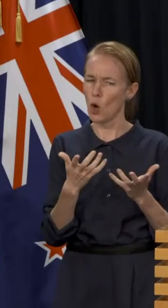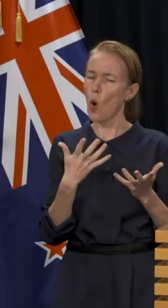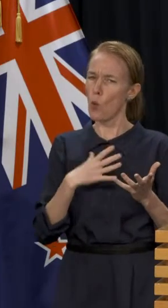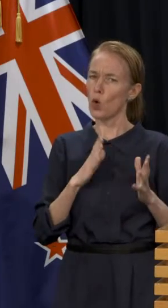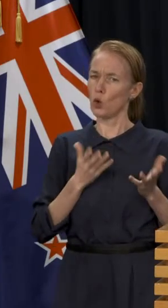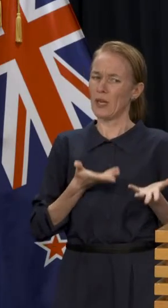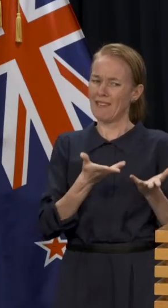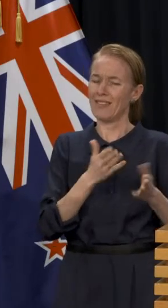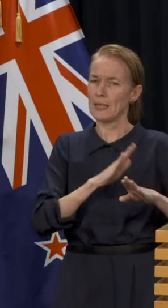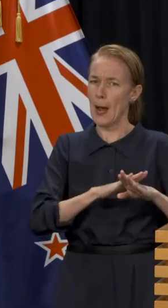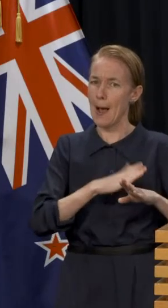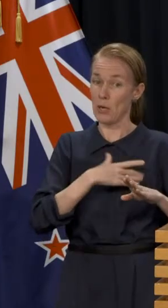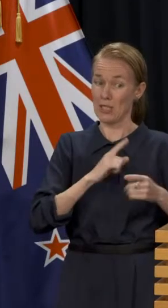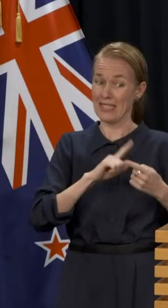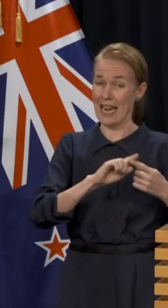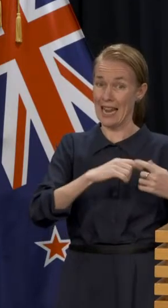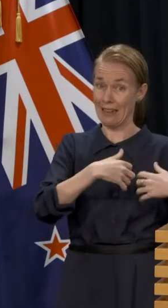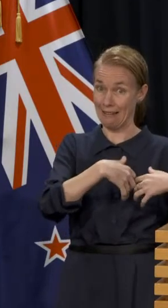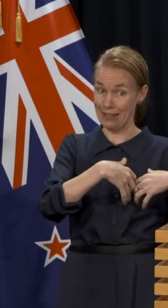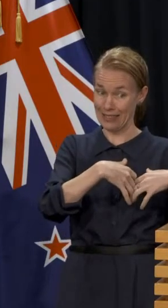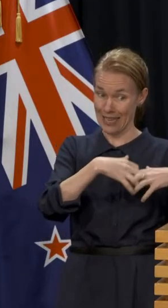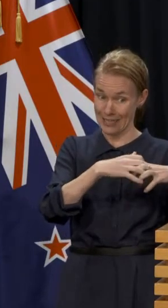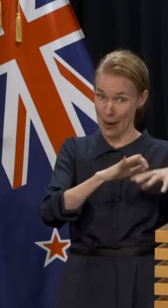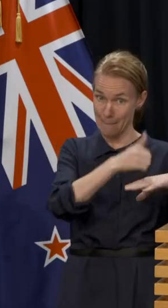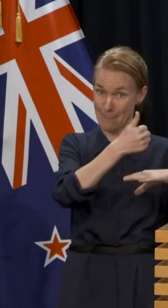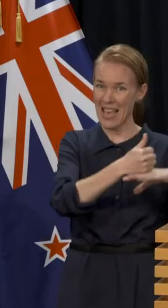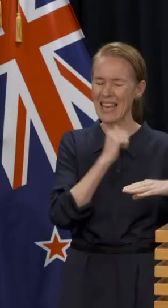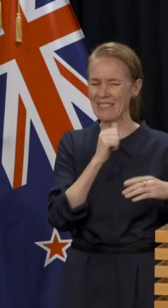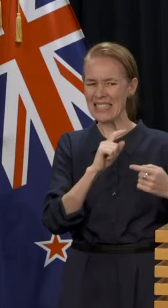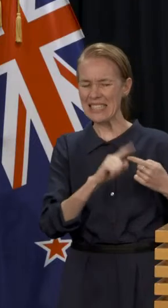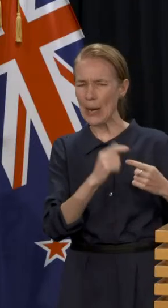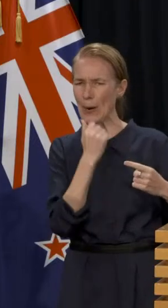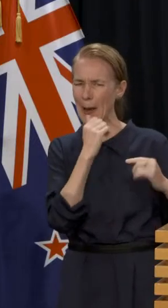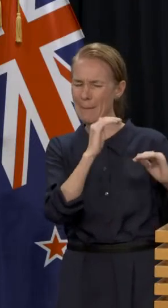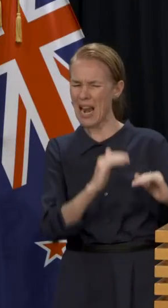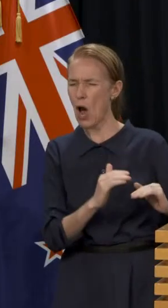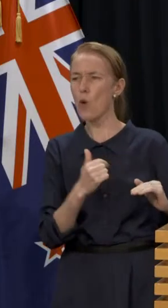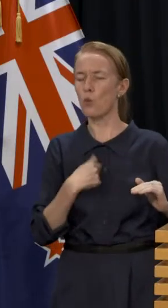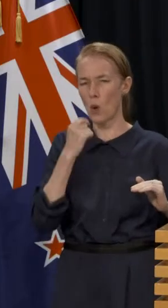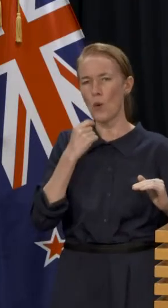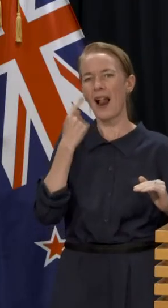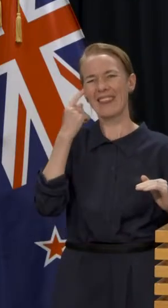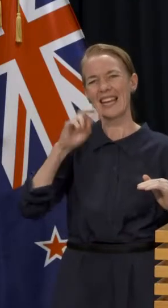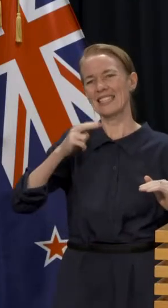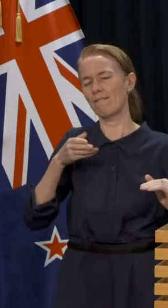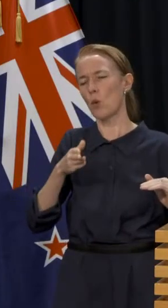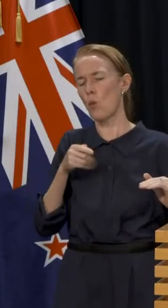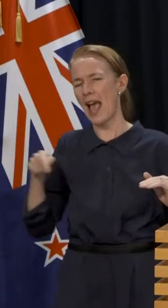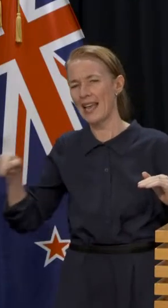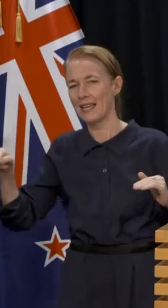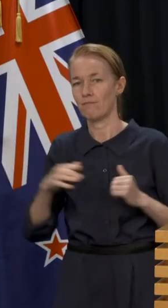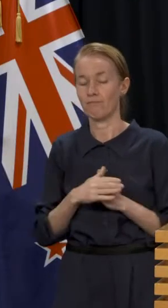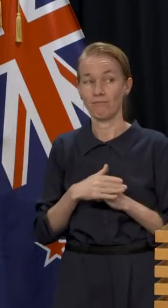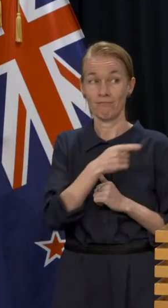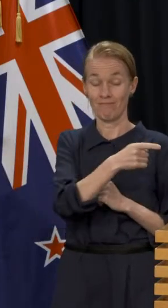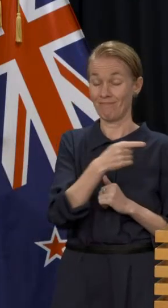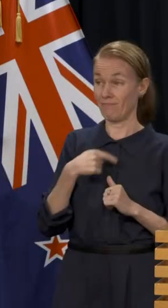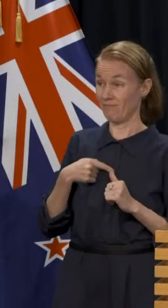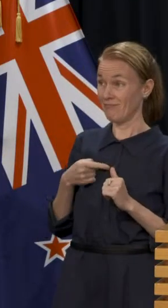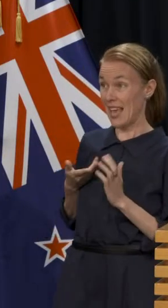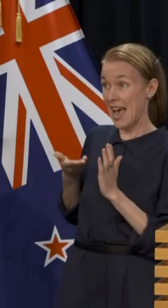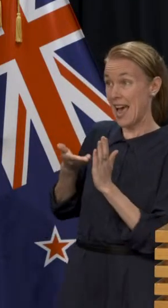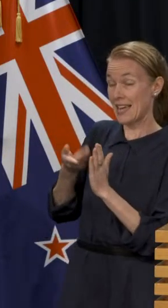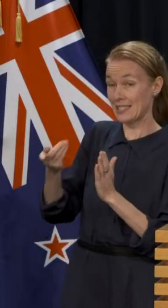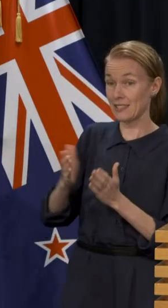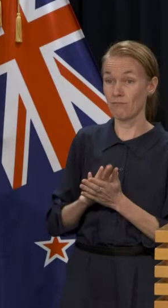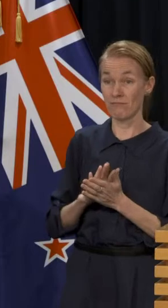that doesn't deliver the sort of result, then of course we can explore other options. Can I just follow up on that? I also want to